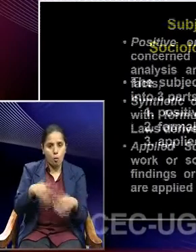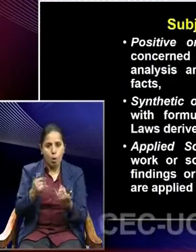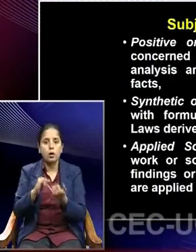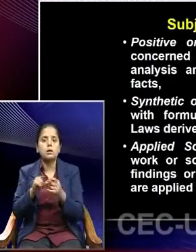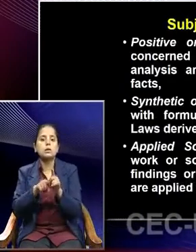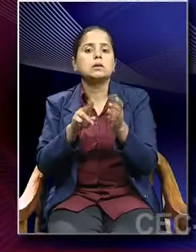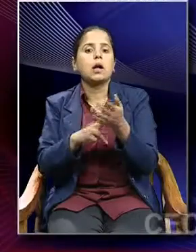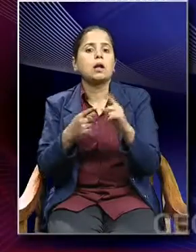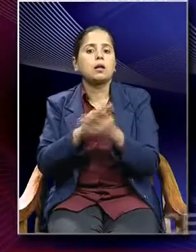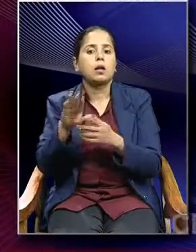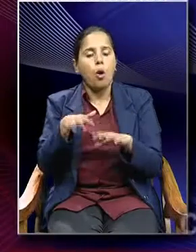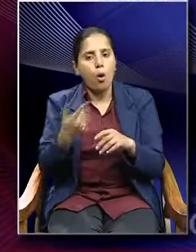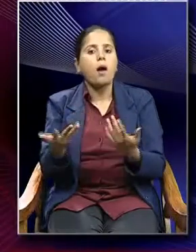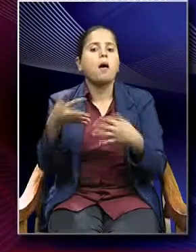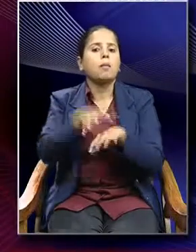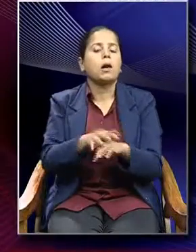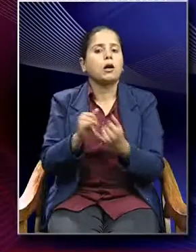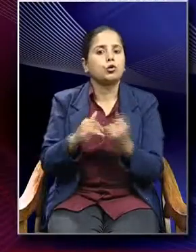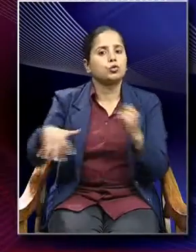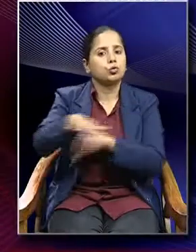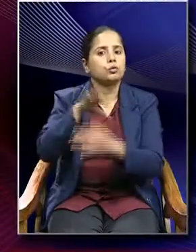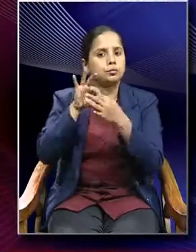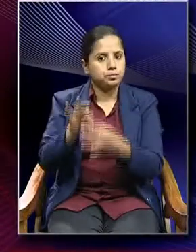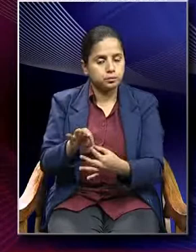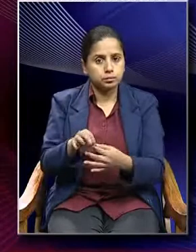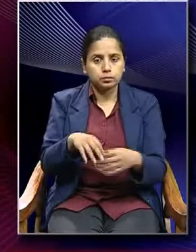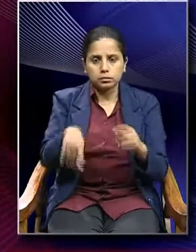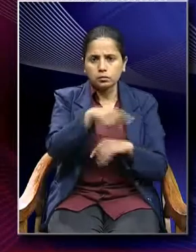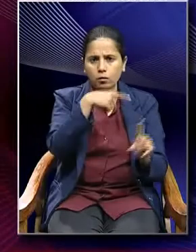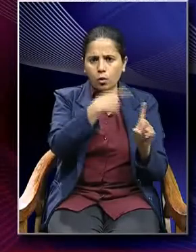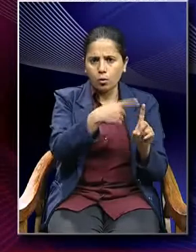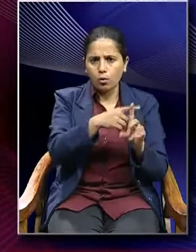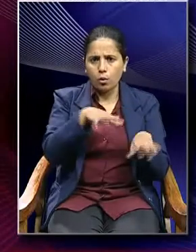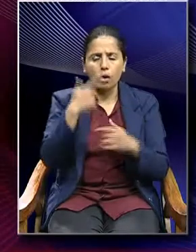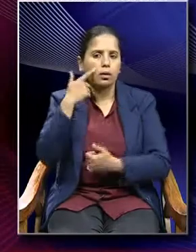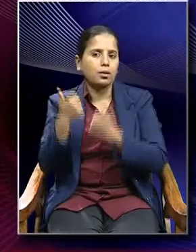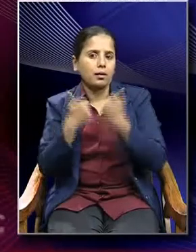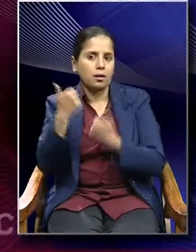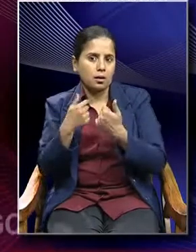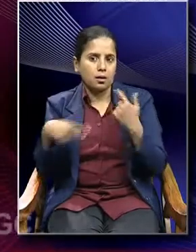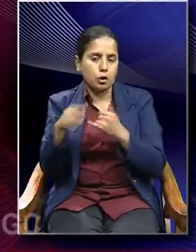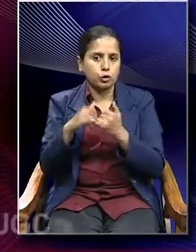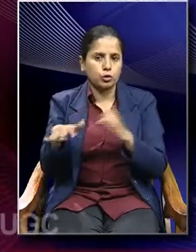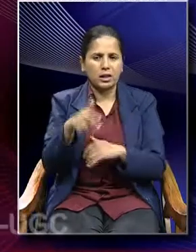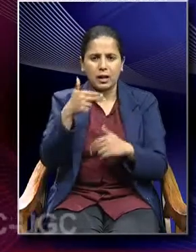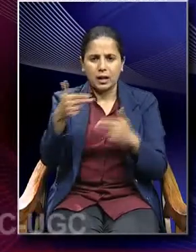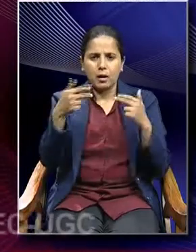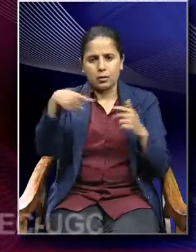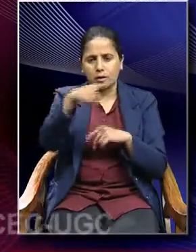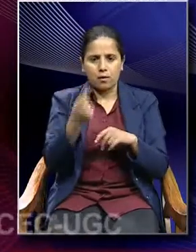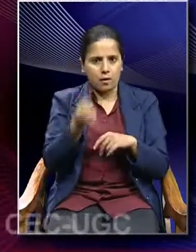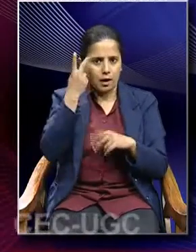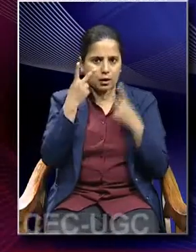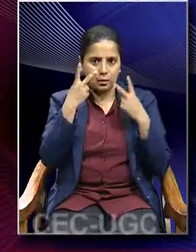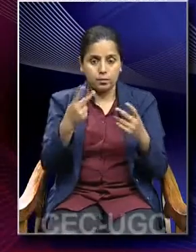and applied sociology. So the positive or experimental sociology, as the name itself says,